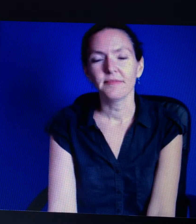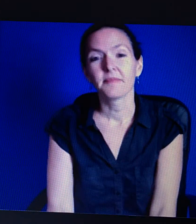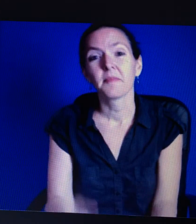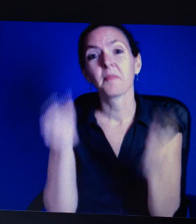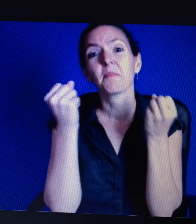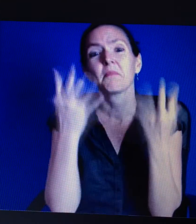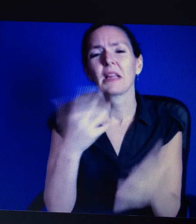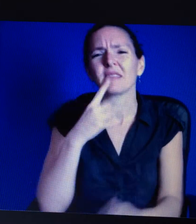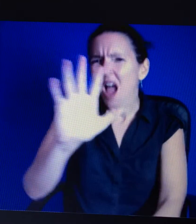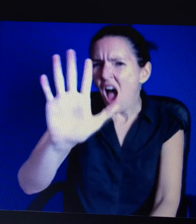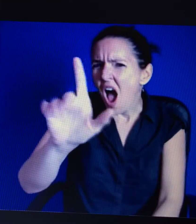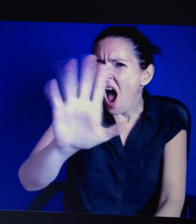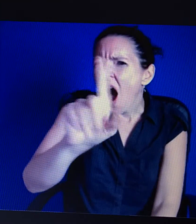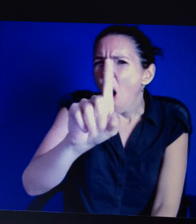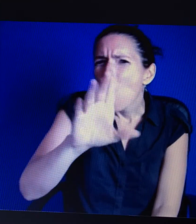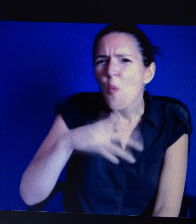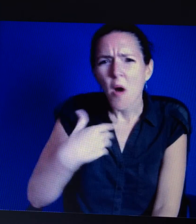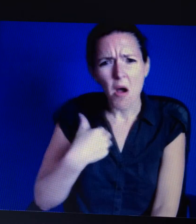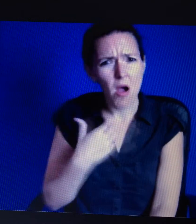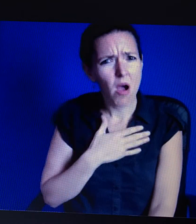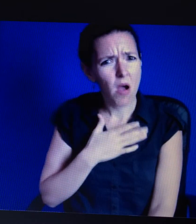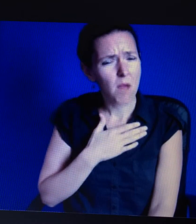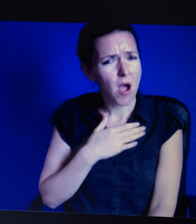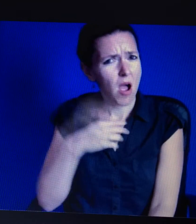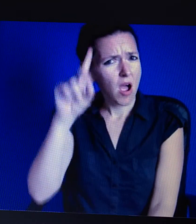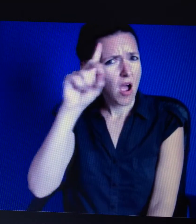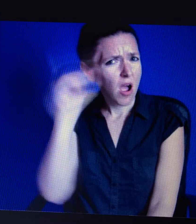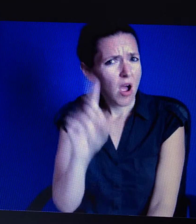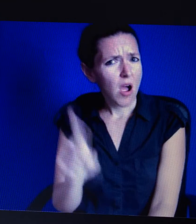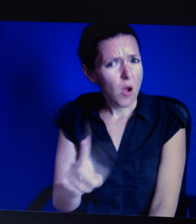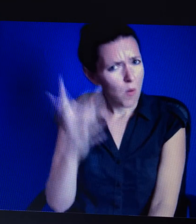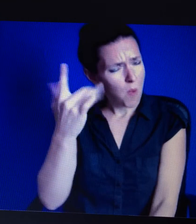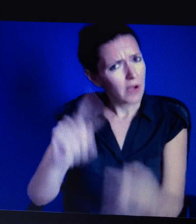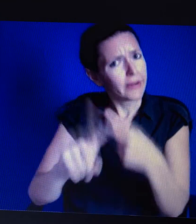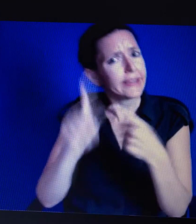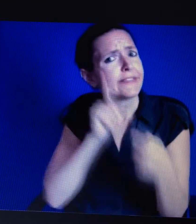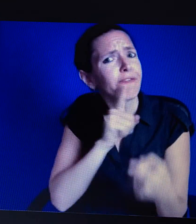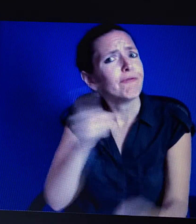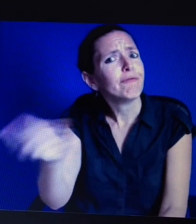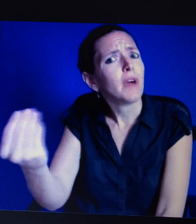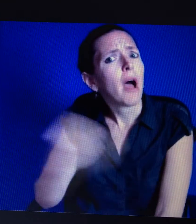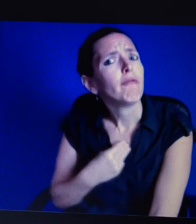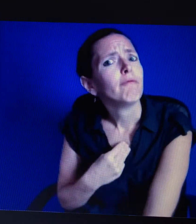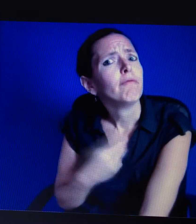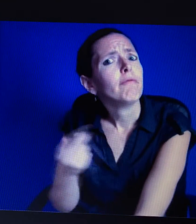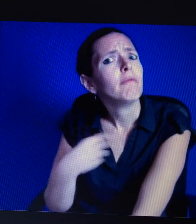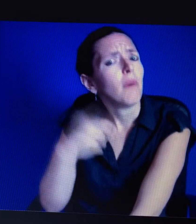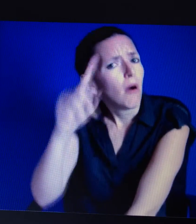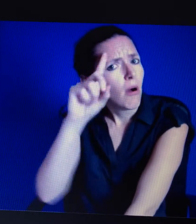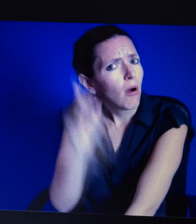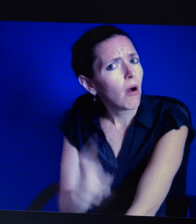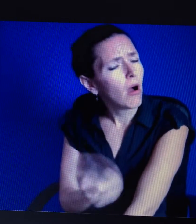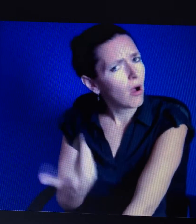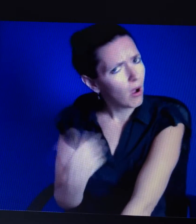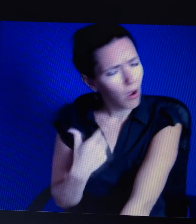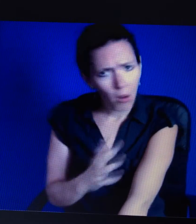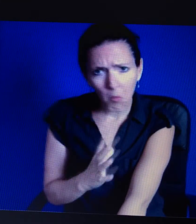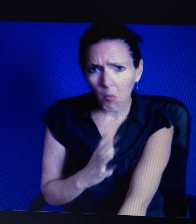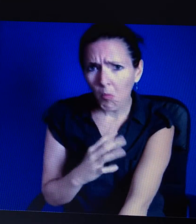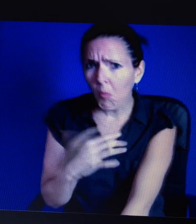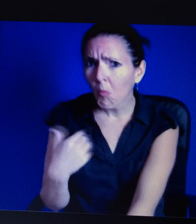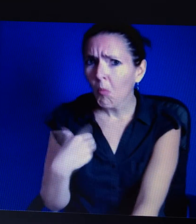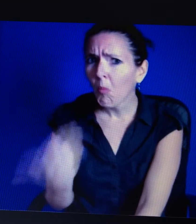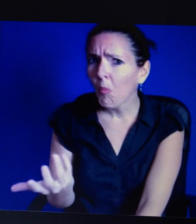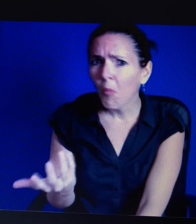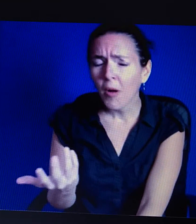But my deaf friend gave me my name sign. Well, many people say, wait, a deaf person gave me my sign name.